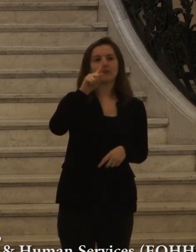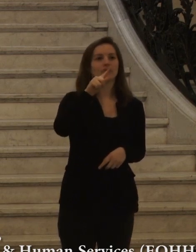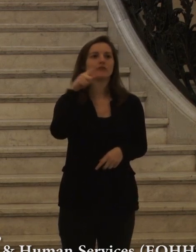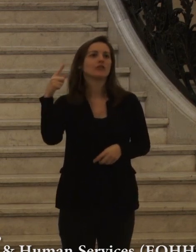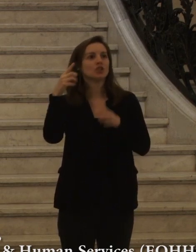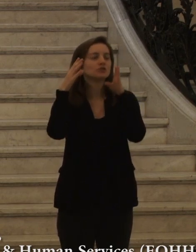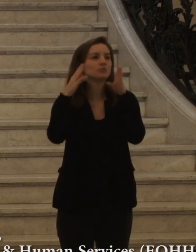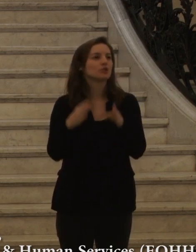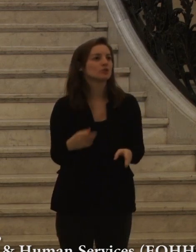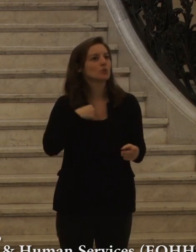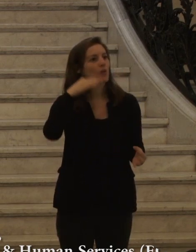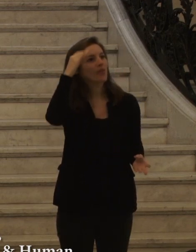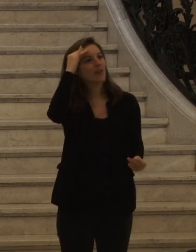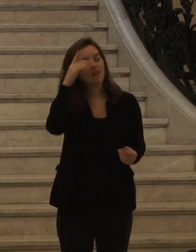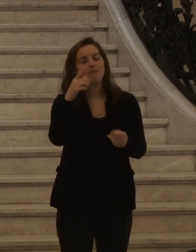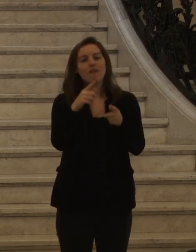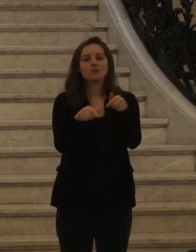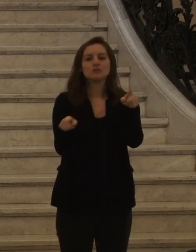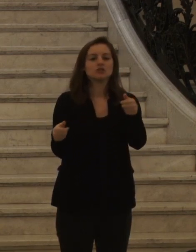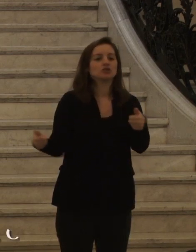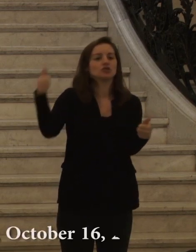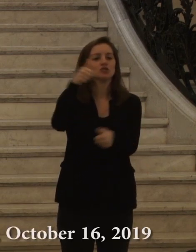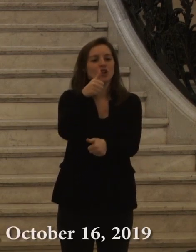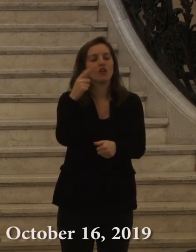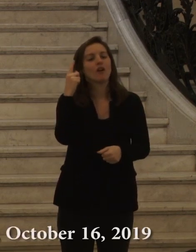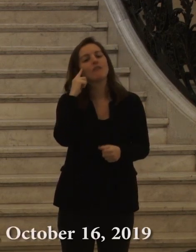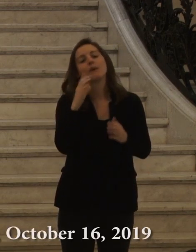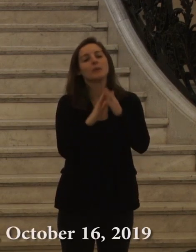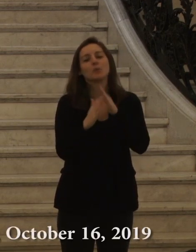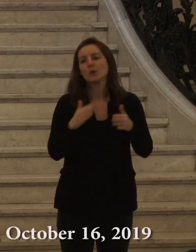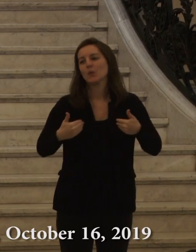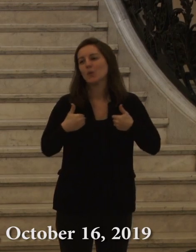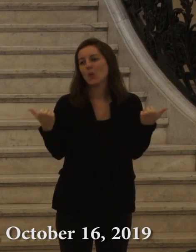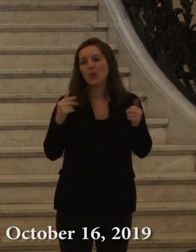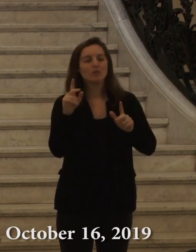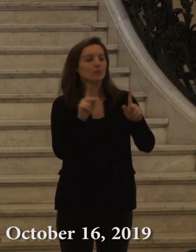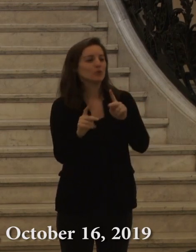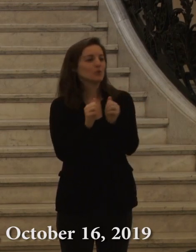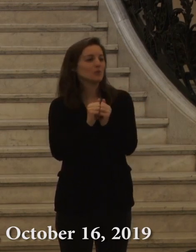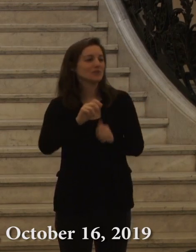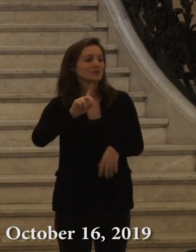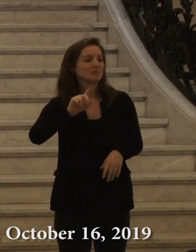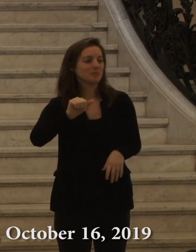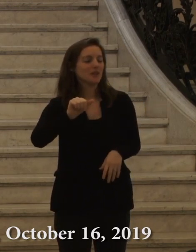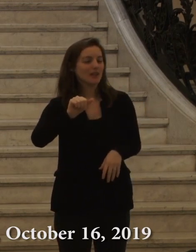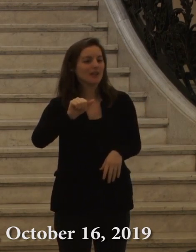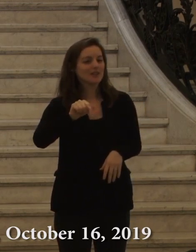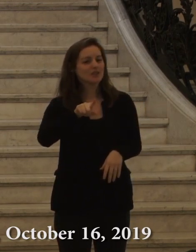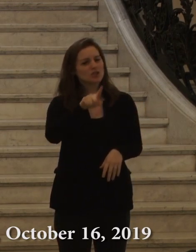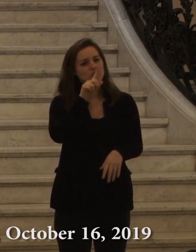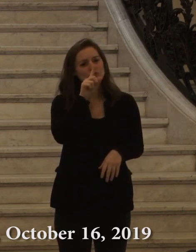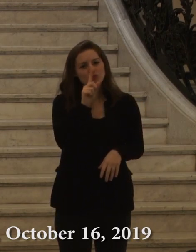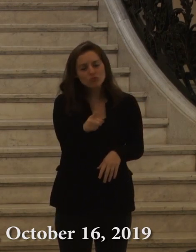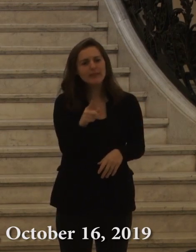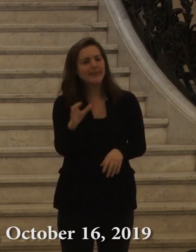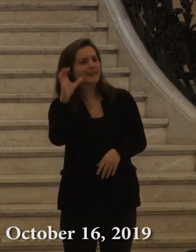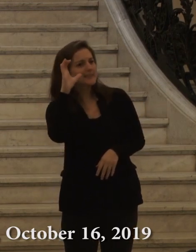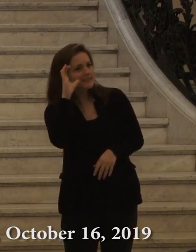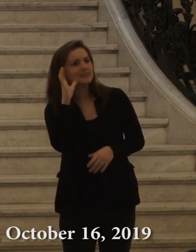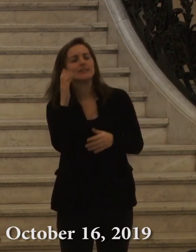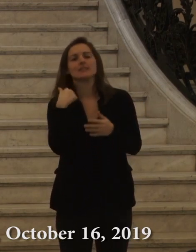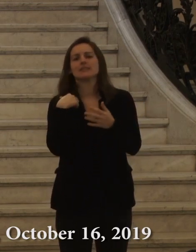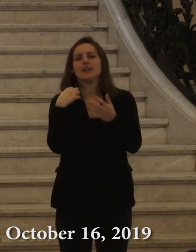of the Committee on Children, Youth, and Persons with Disabilities, to really carry your messages, your